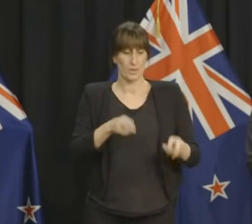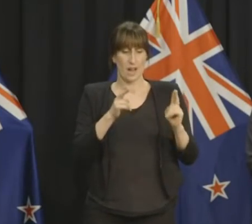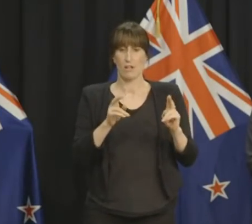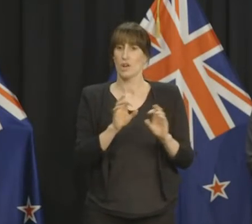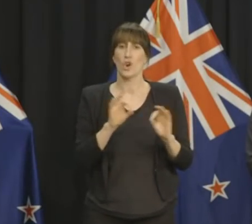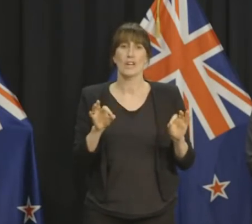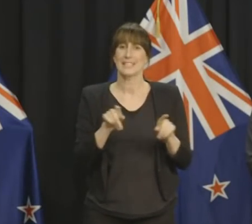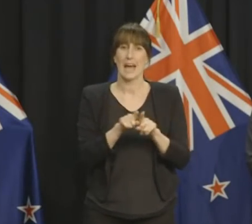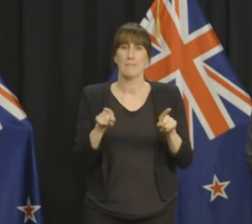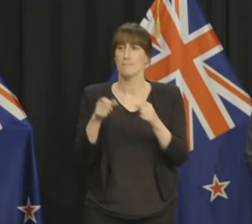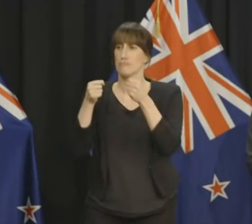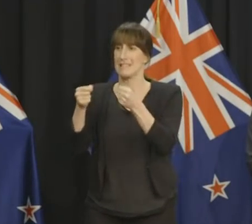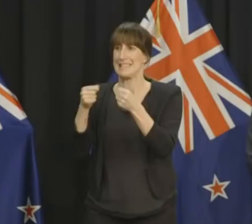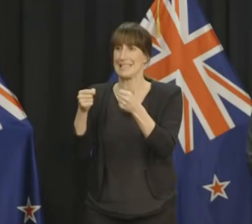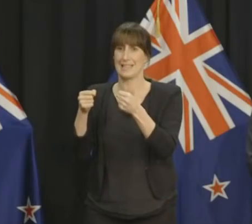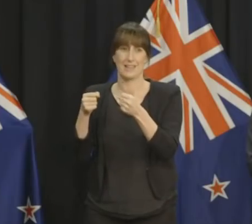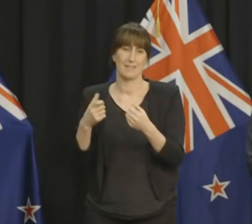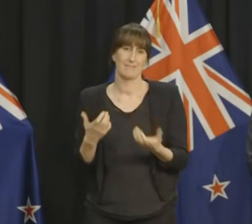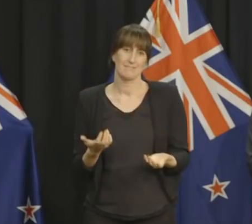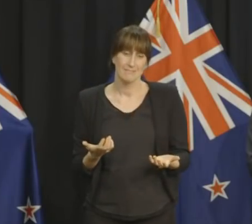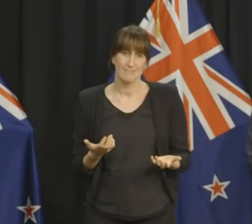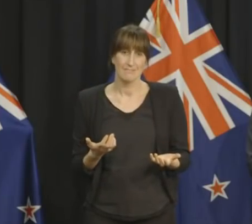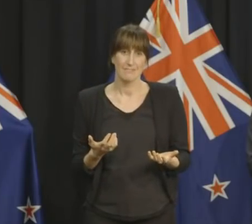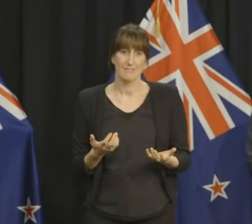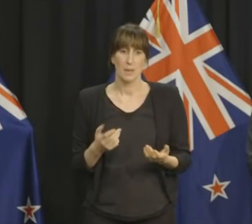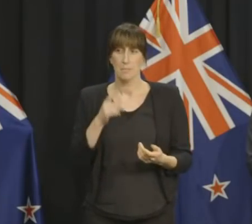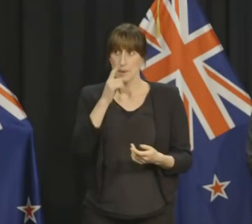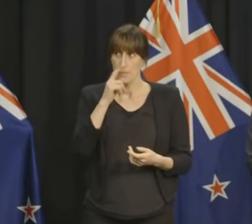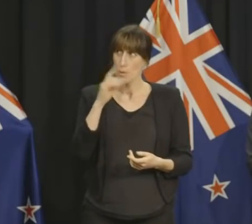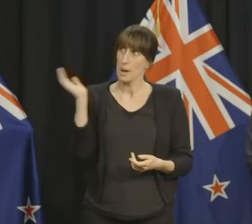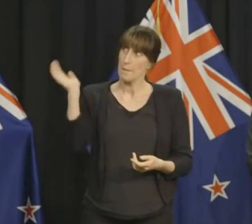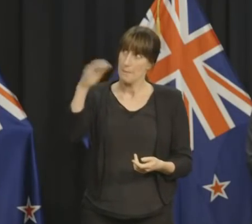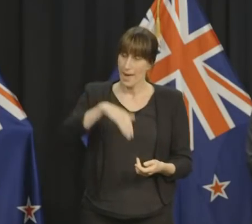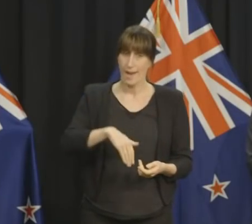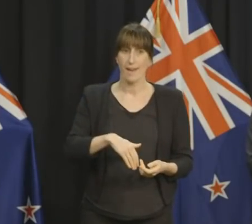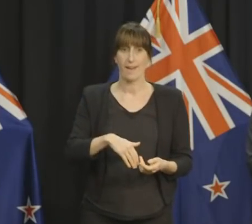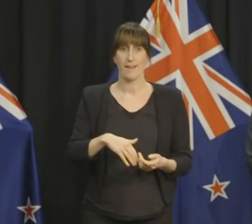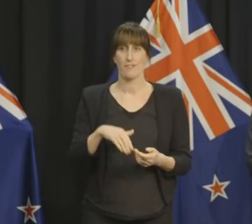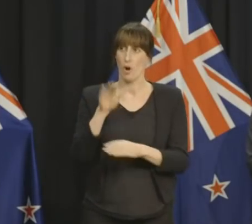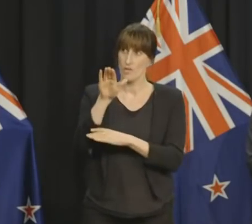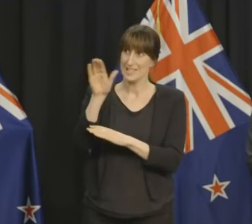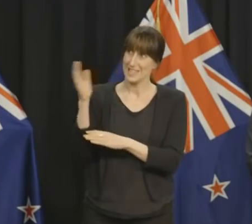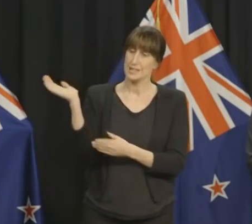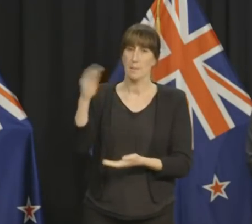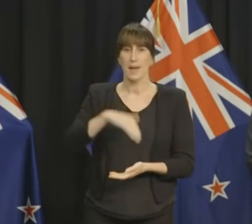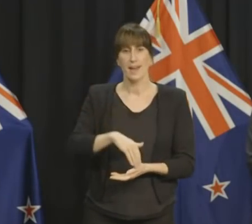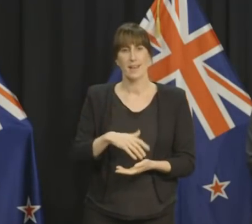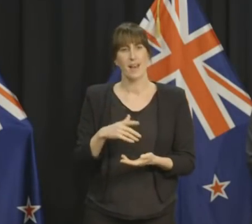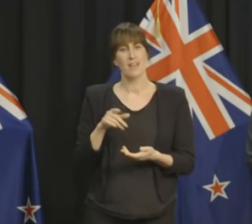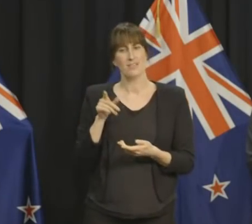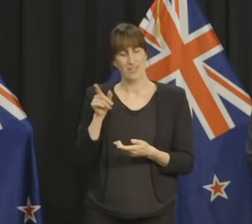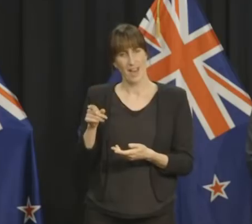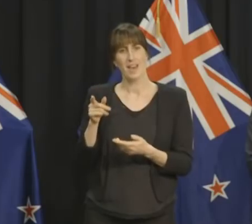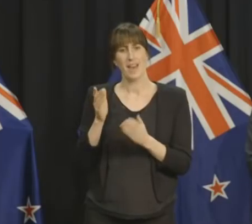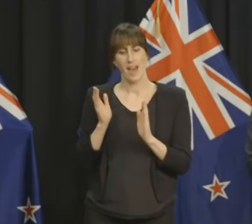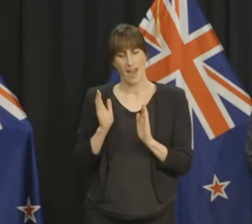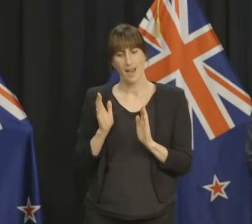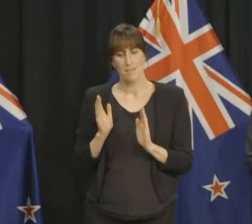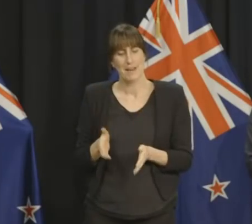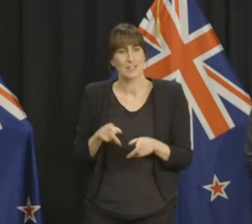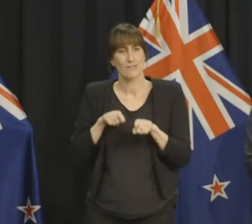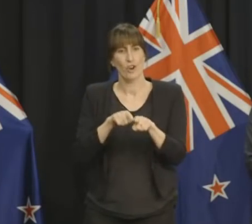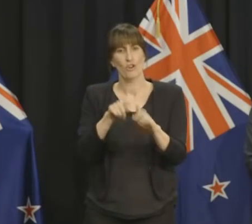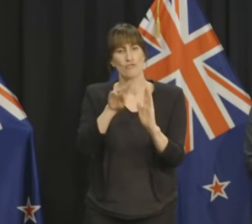corrections facilities. And as people return to New Zealand, they need to understand that the obligations are on them not to break the law. There will